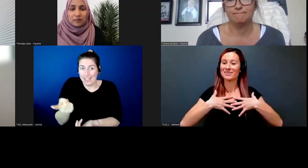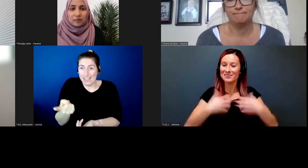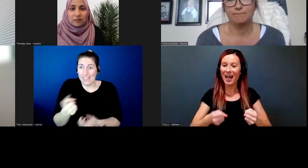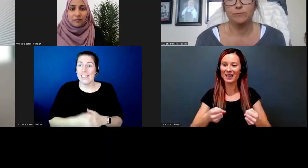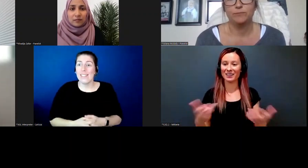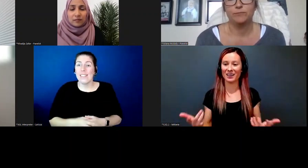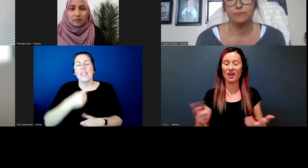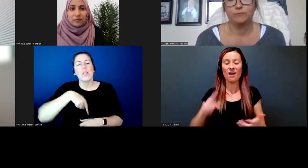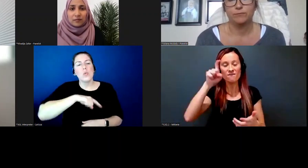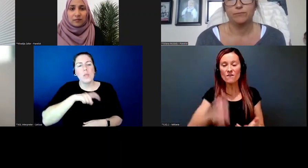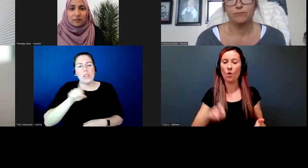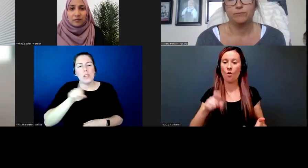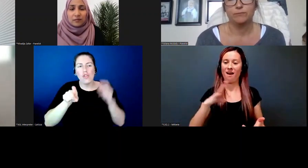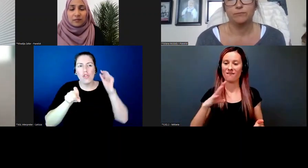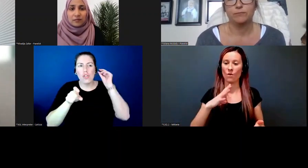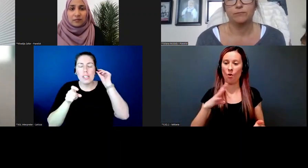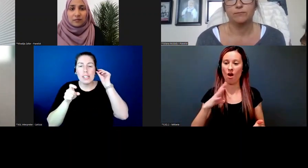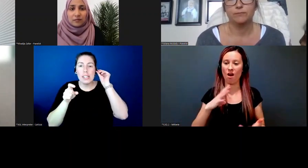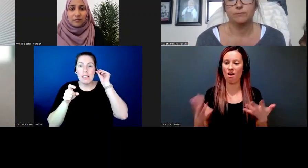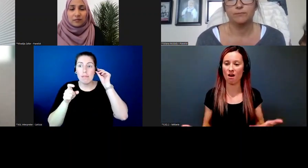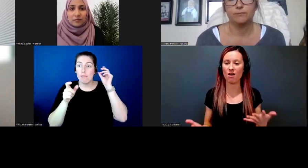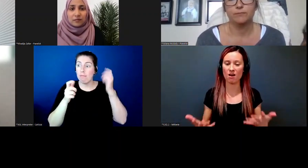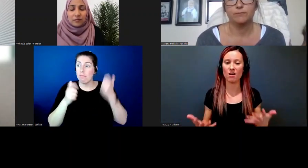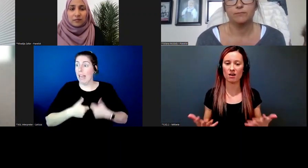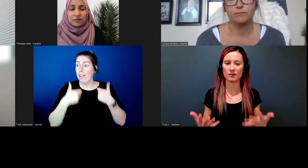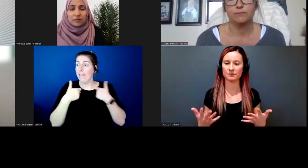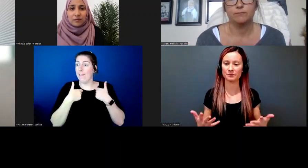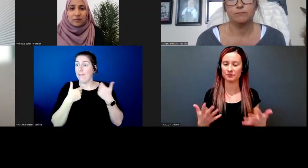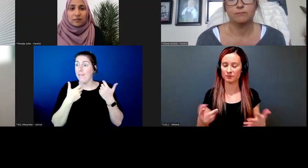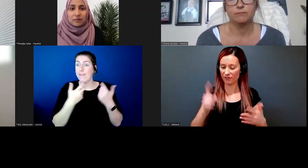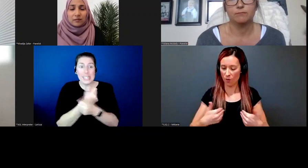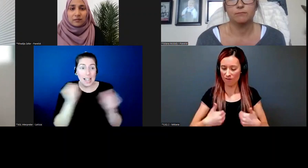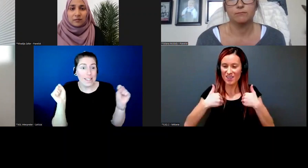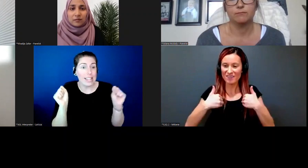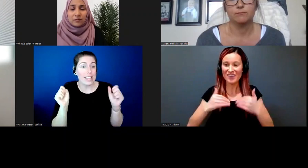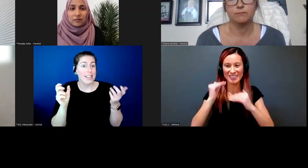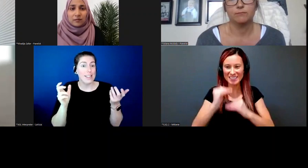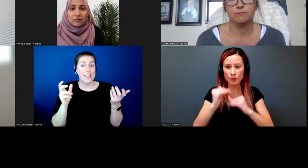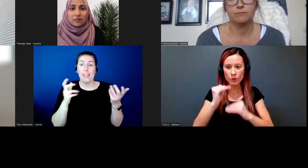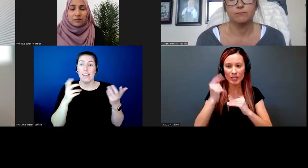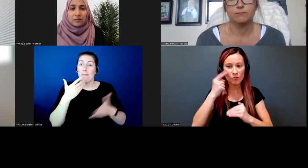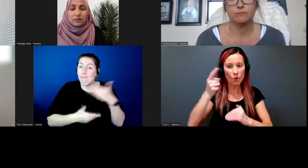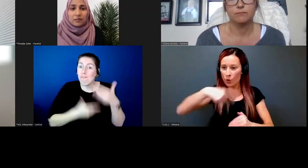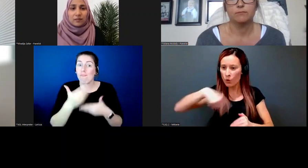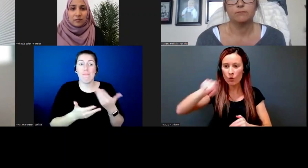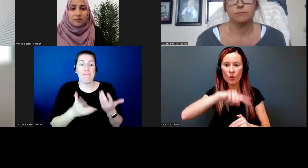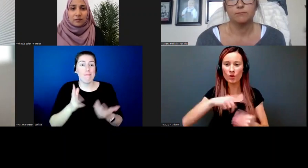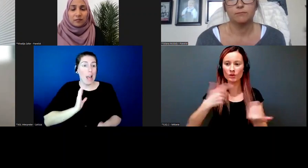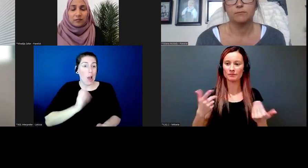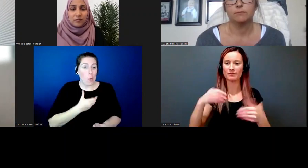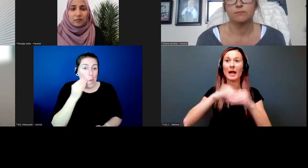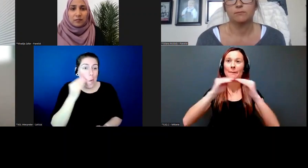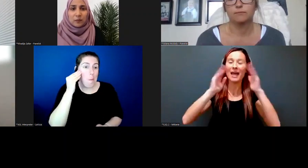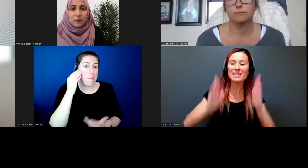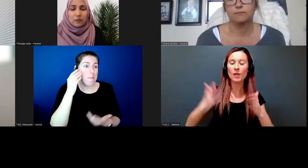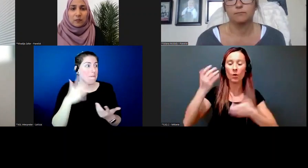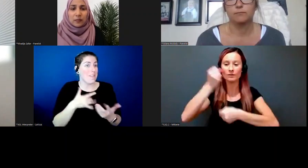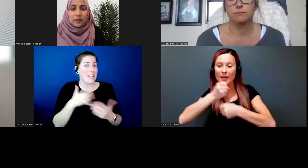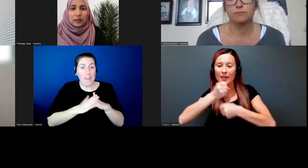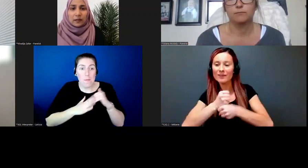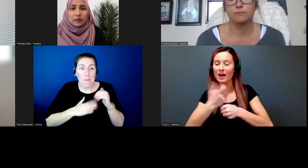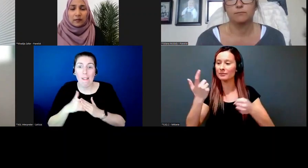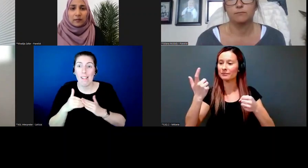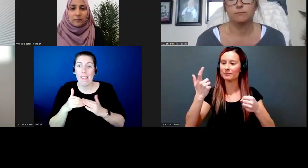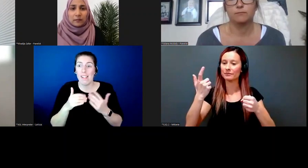to live safely in our homes, and our kids need to be safe, and we need to be able to be